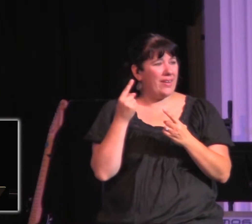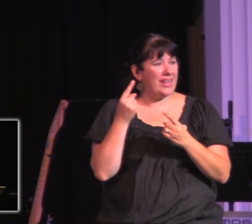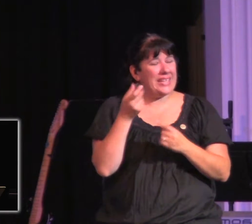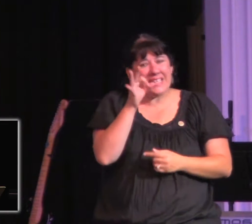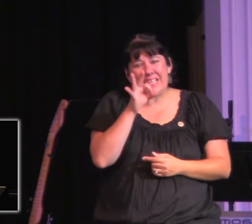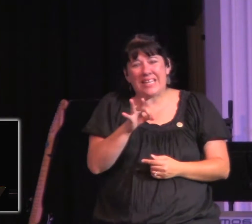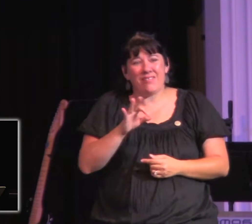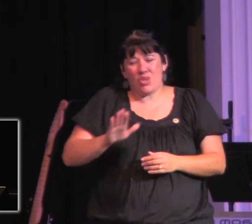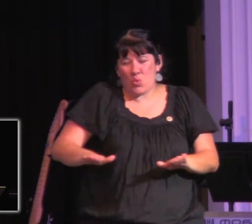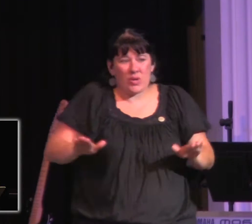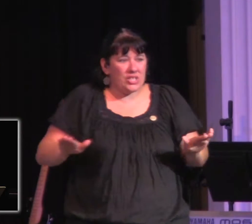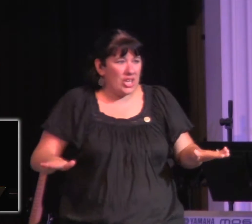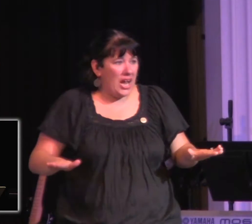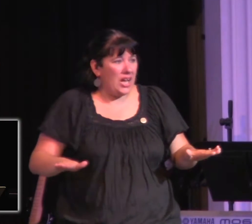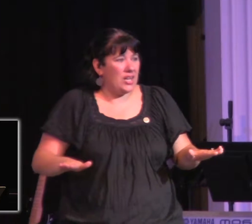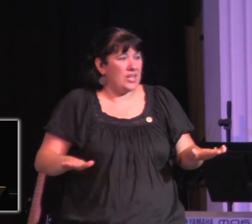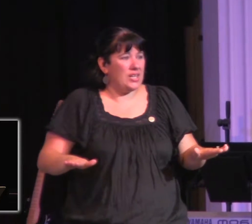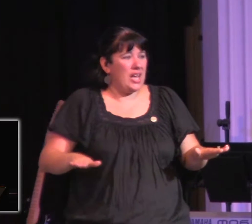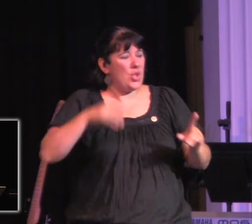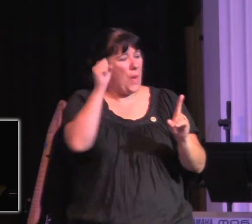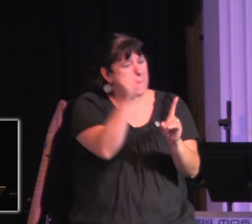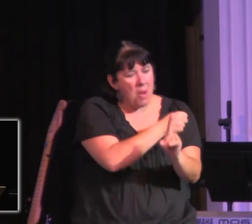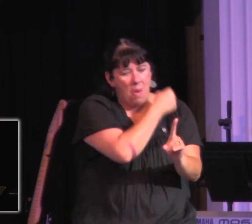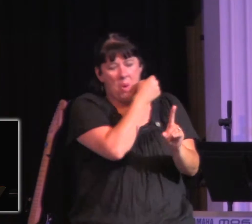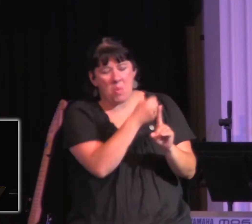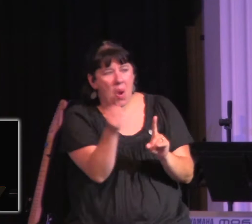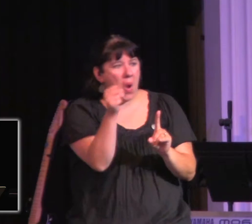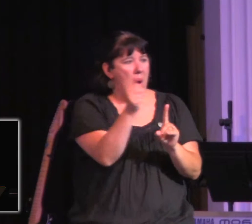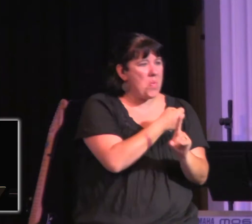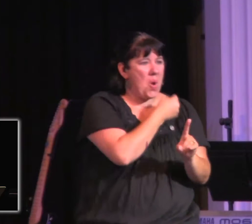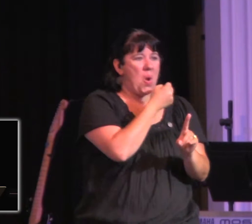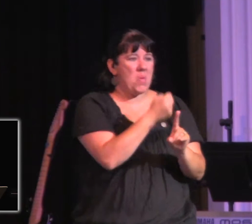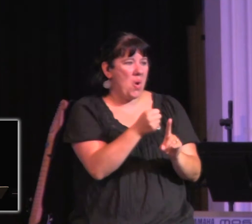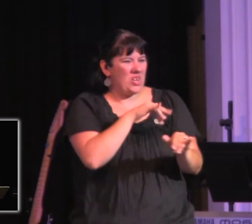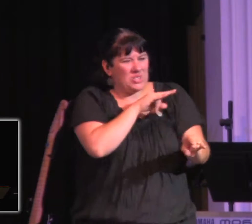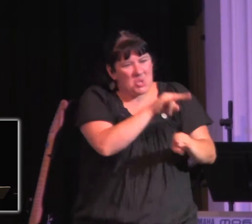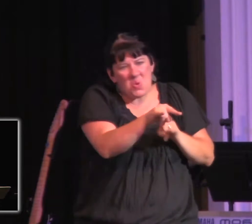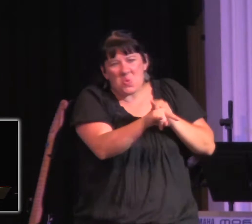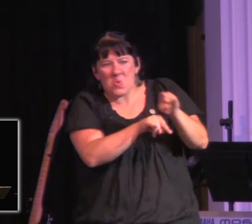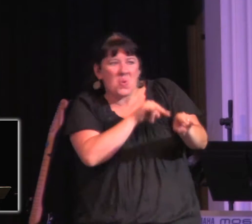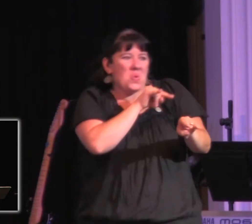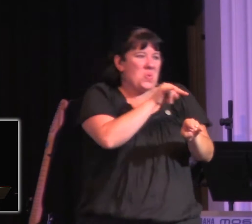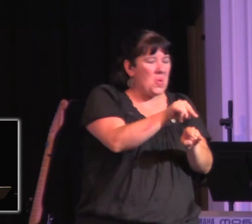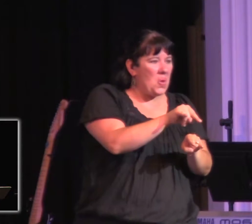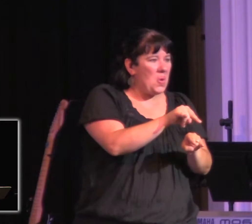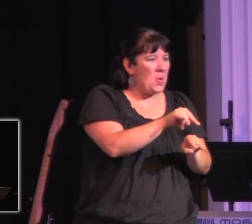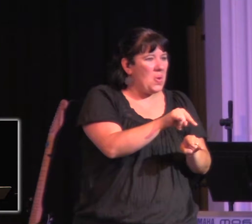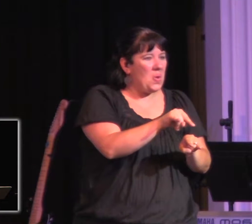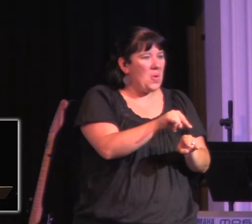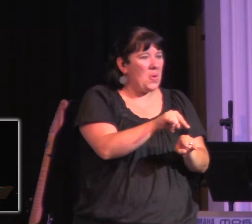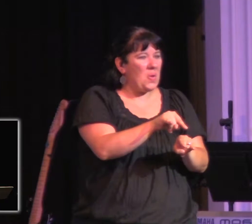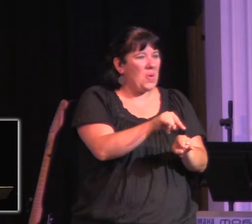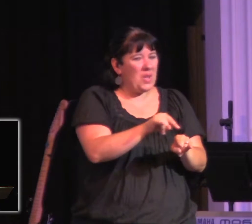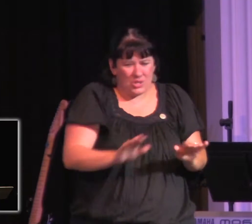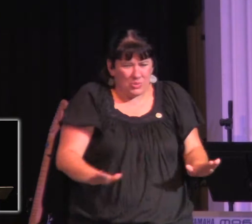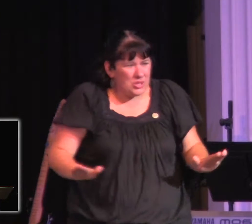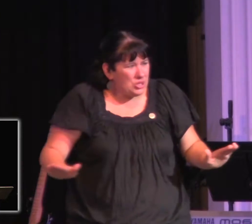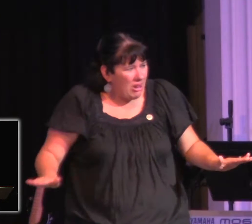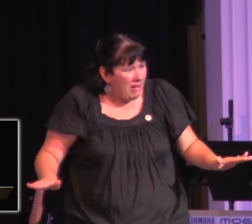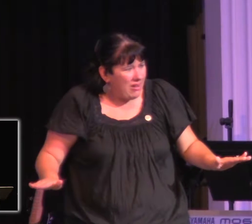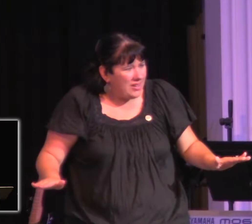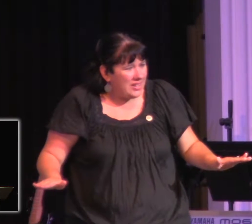physically tormented, physically punished by inflicting pain as children.